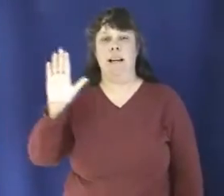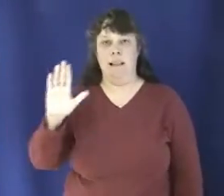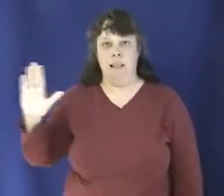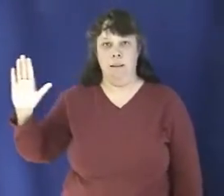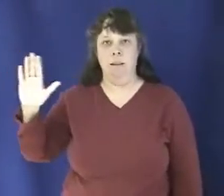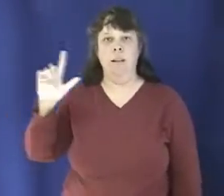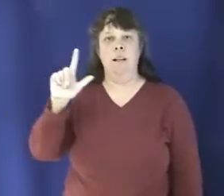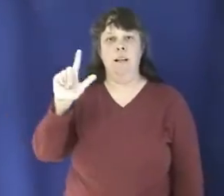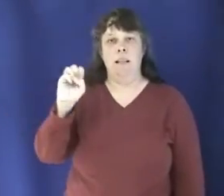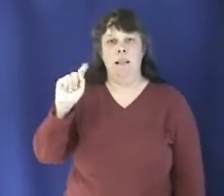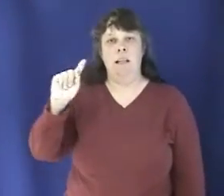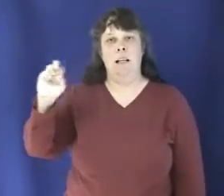slightly.